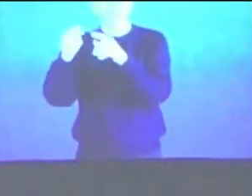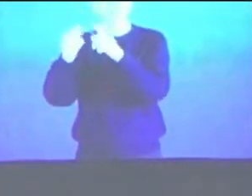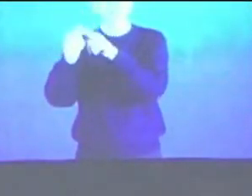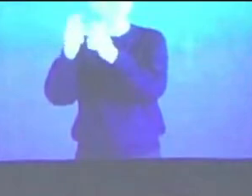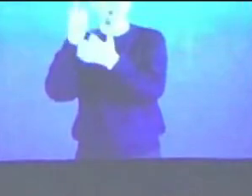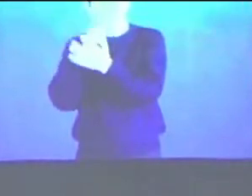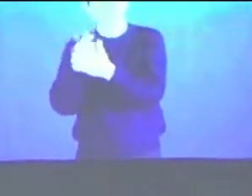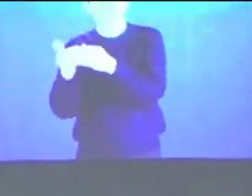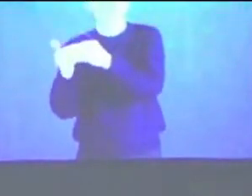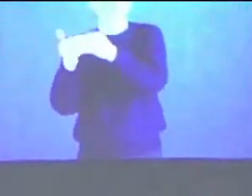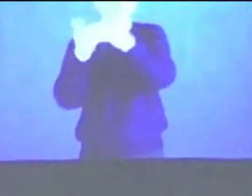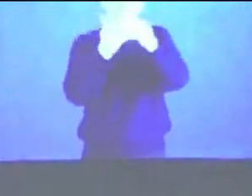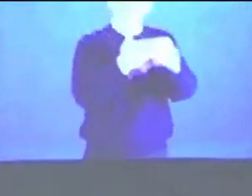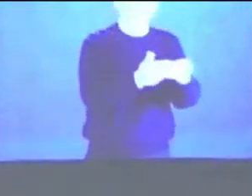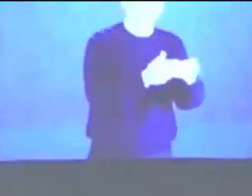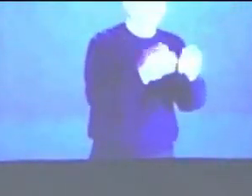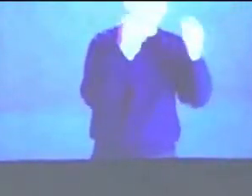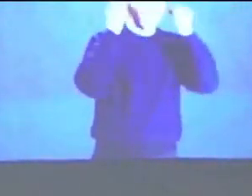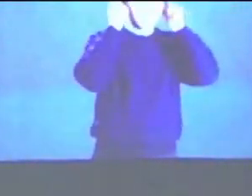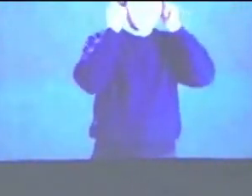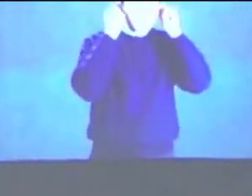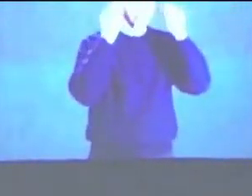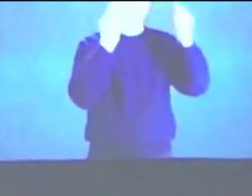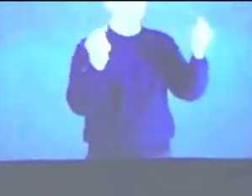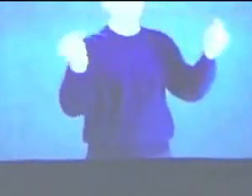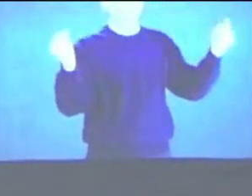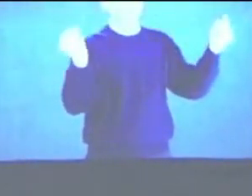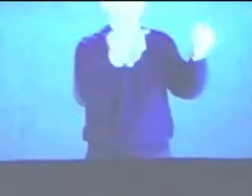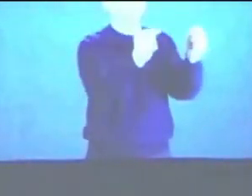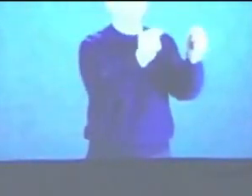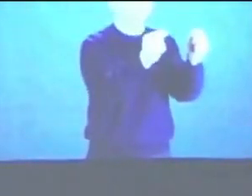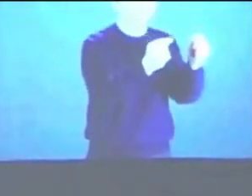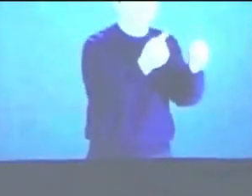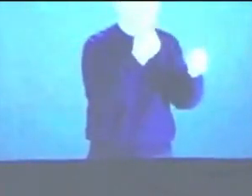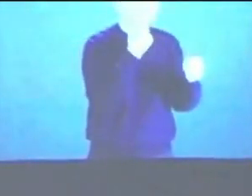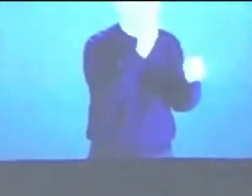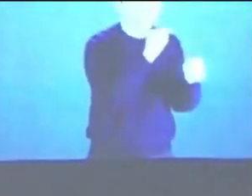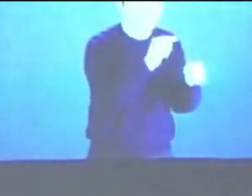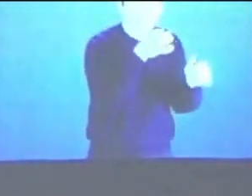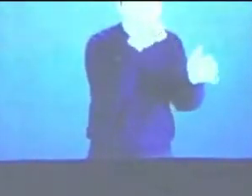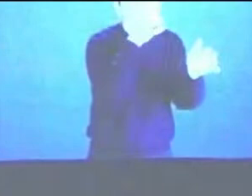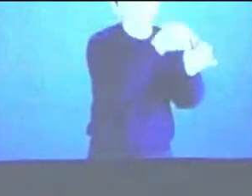And he took him away from the crowd, put his fingers in his ears, touched his